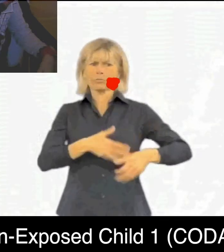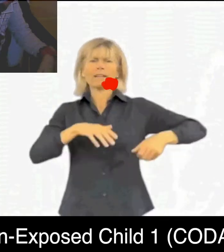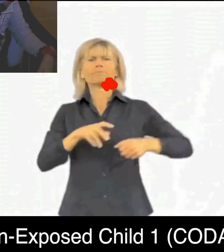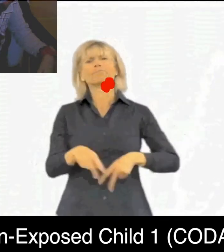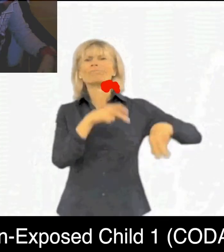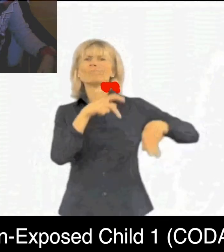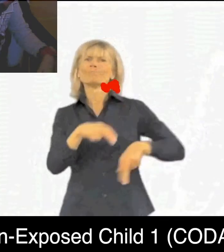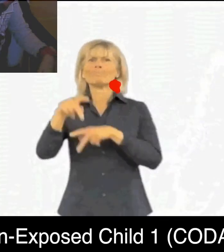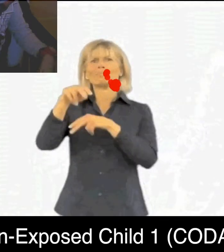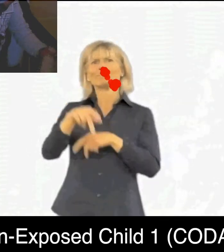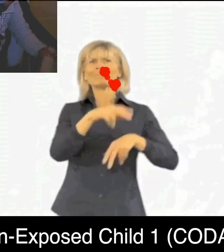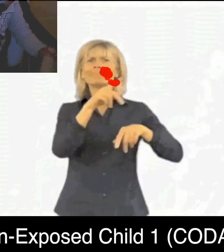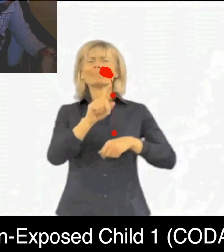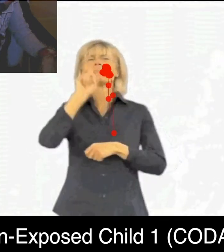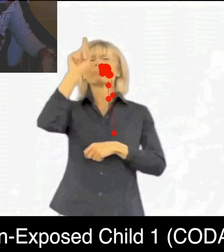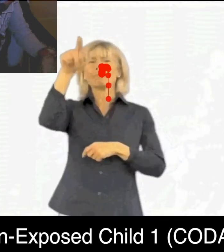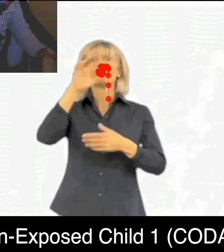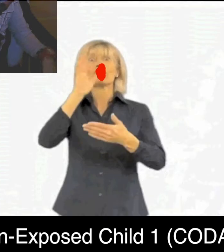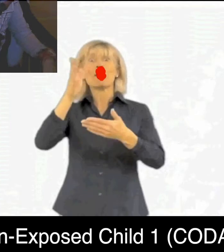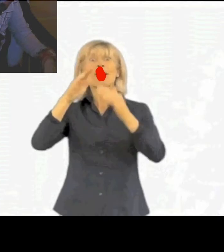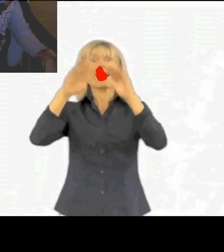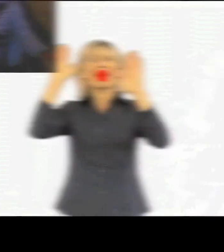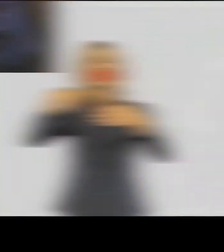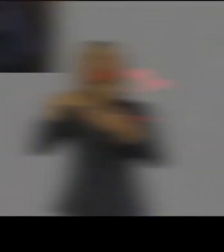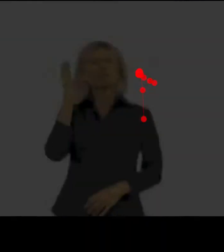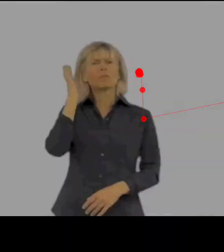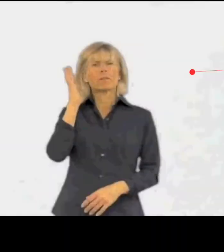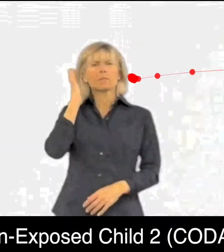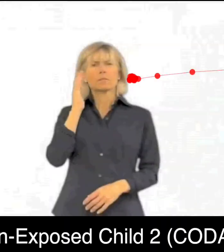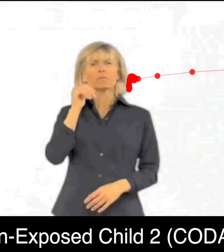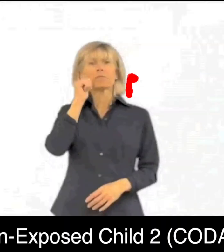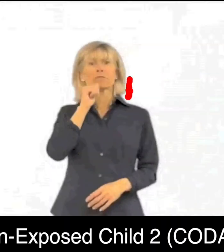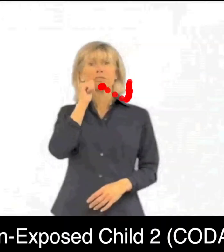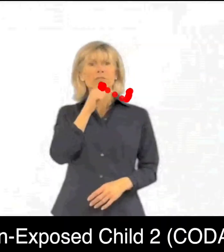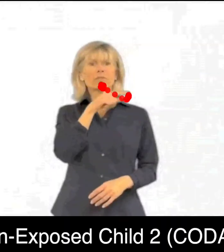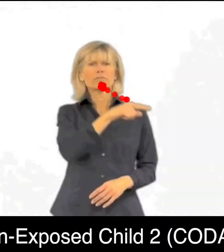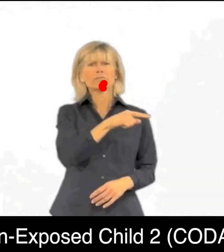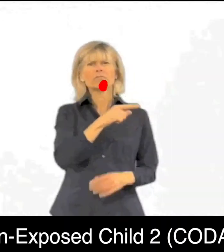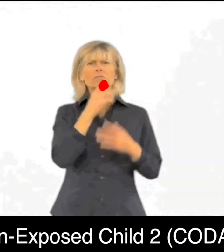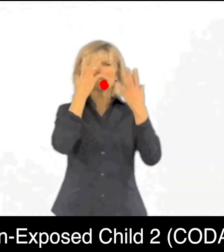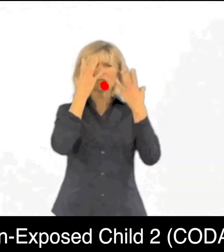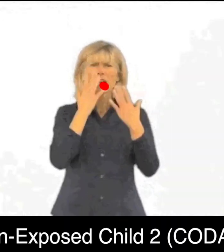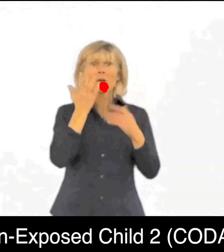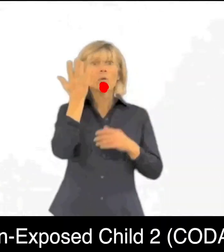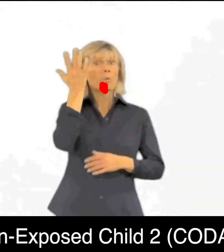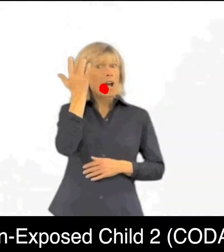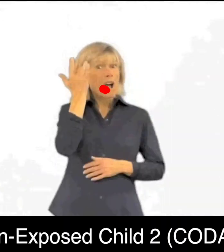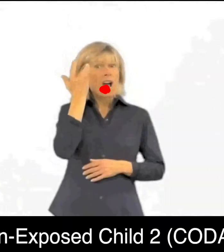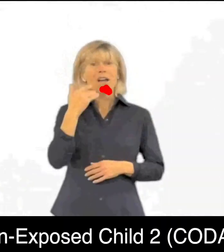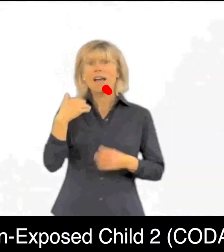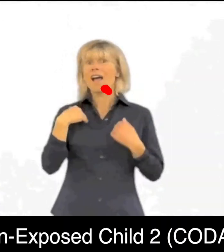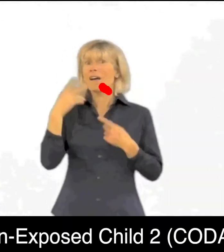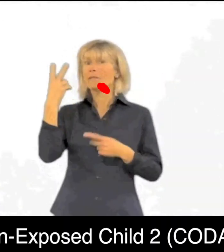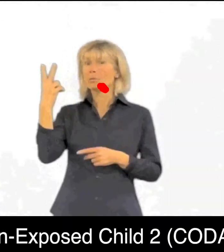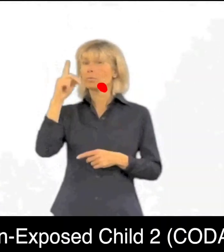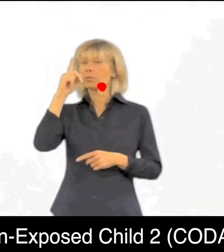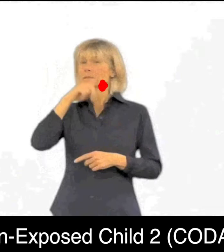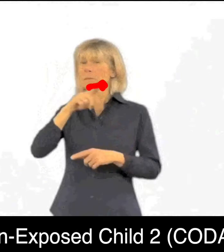home. Here's an example of one child watching a narrative in ASL. If